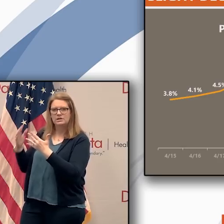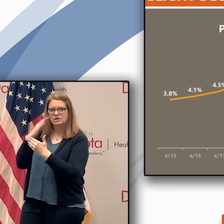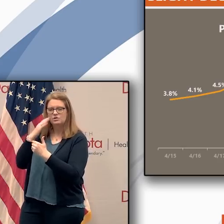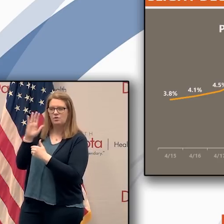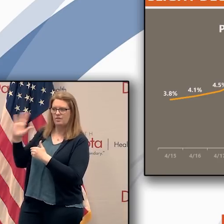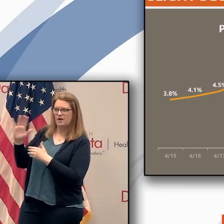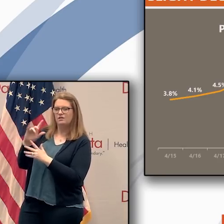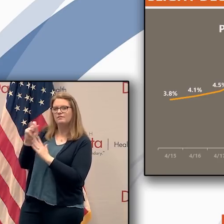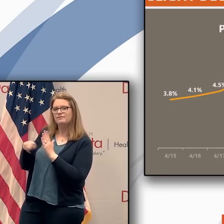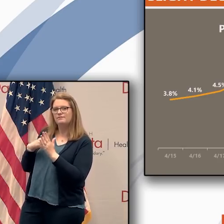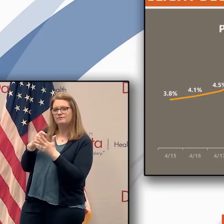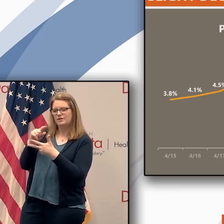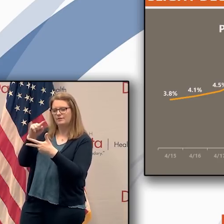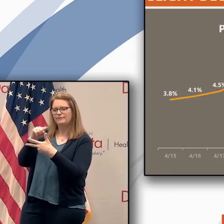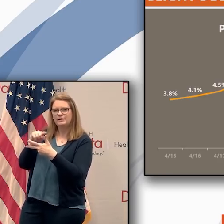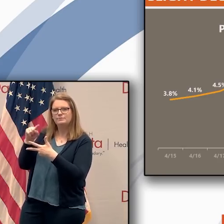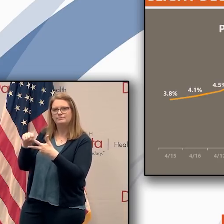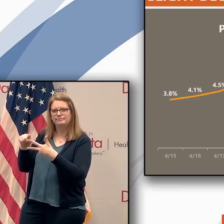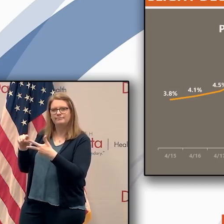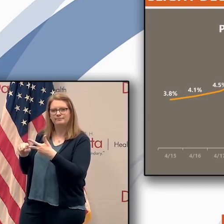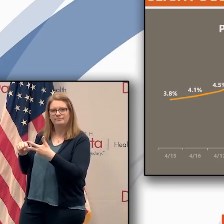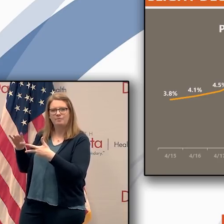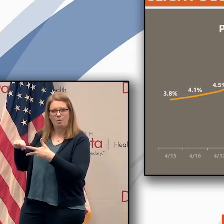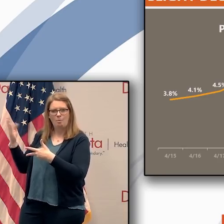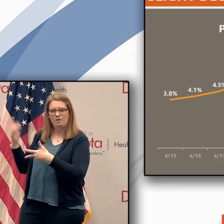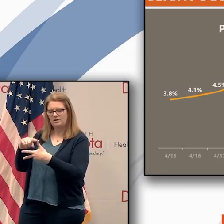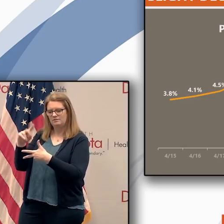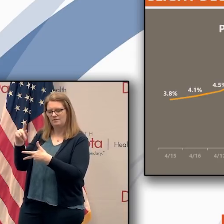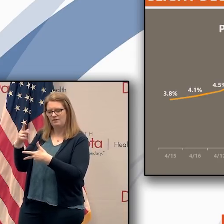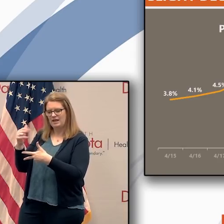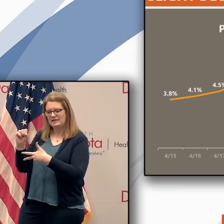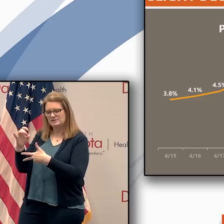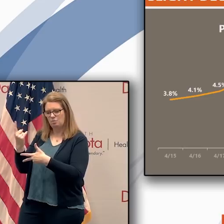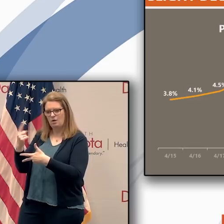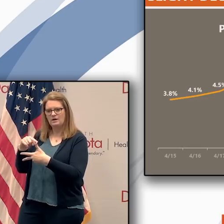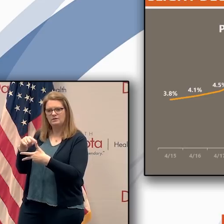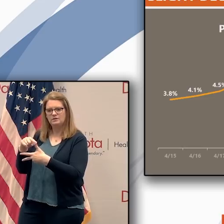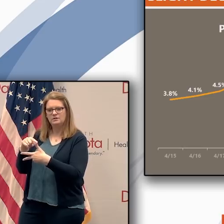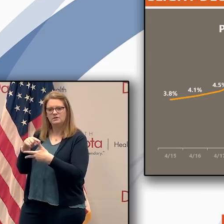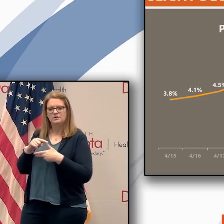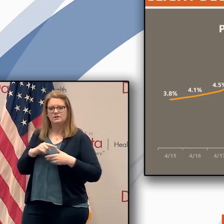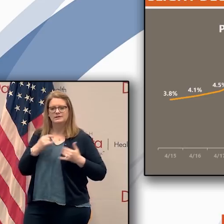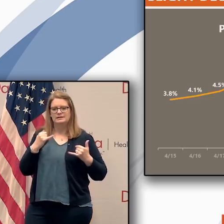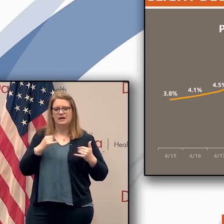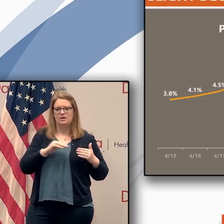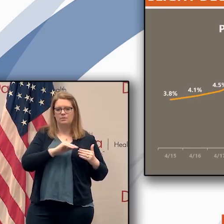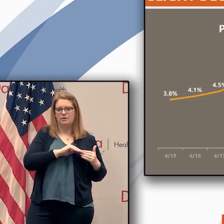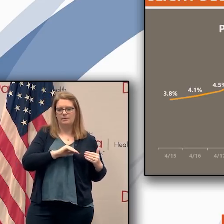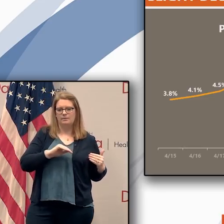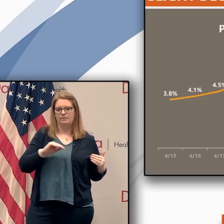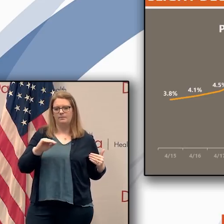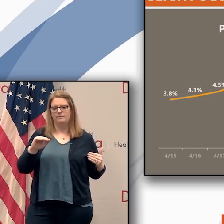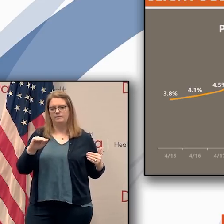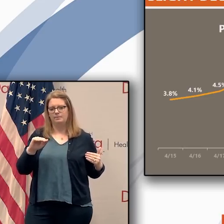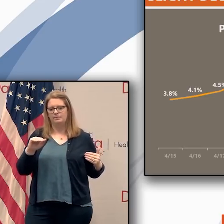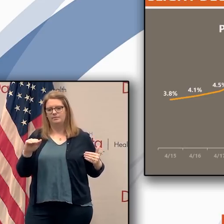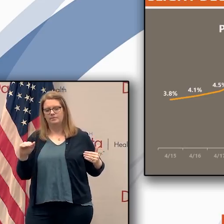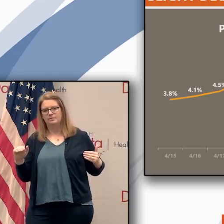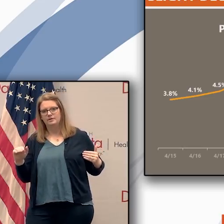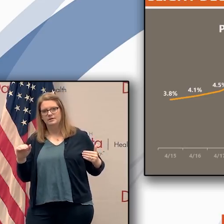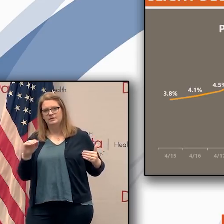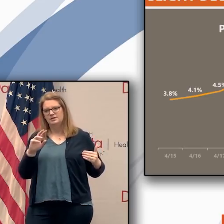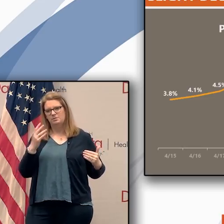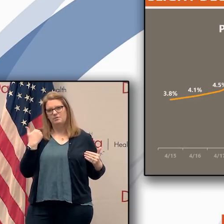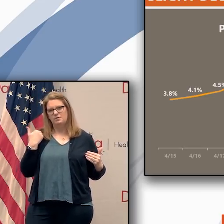what they call a phase 1 reopening, and that would be this is flat or declining. We are off slightly from the peak. We were at